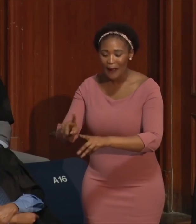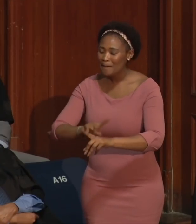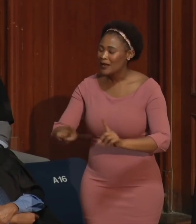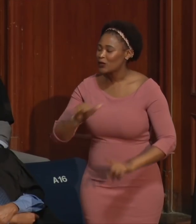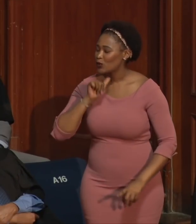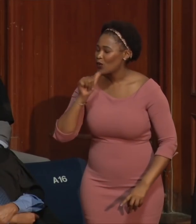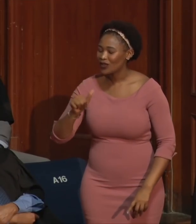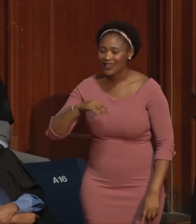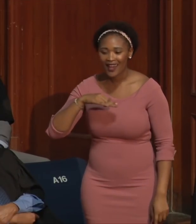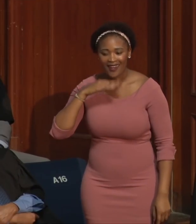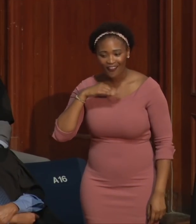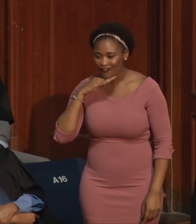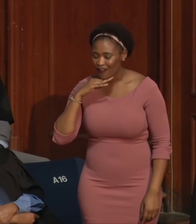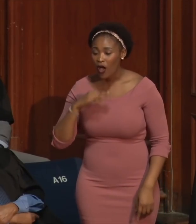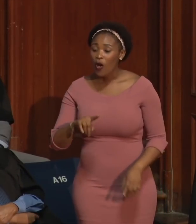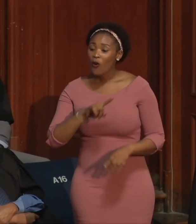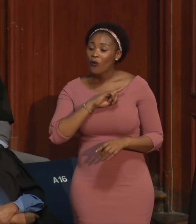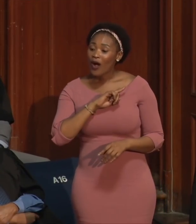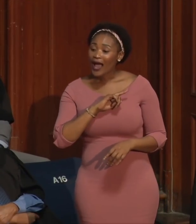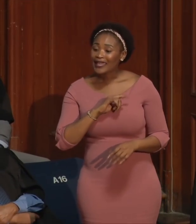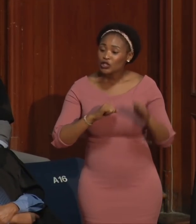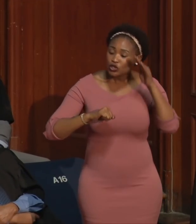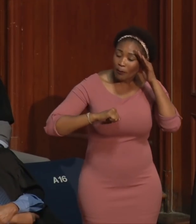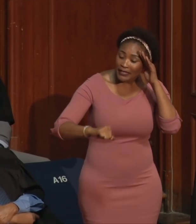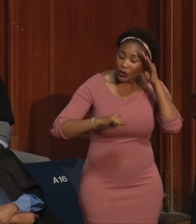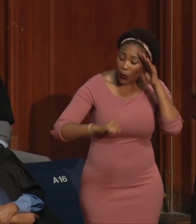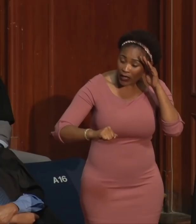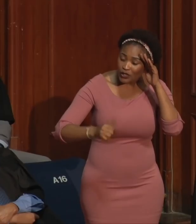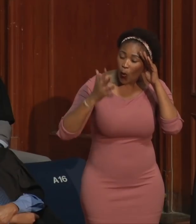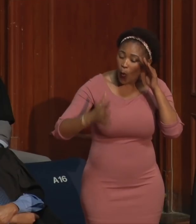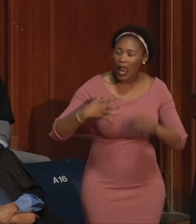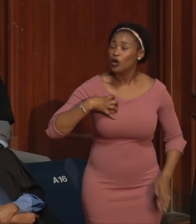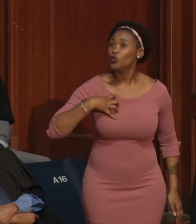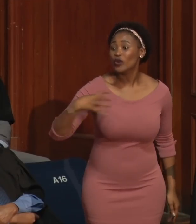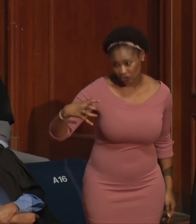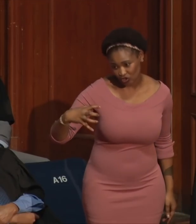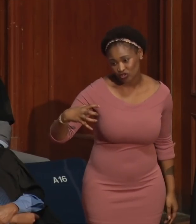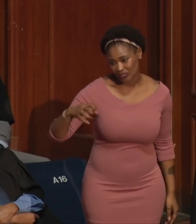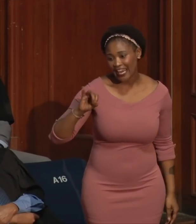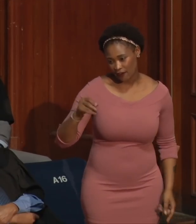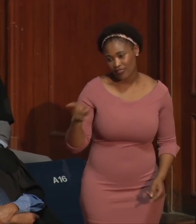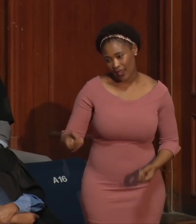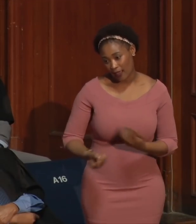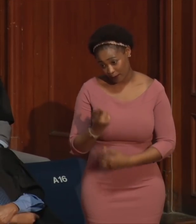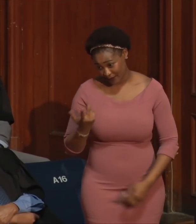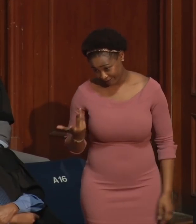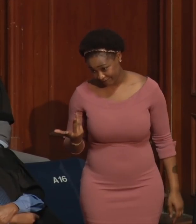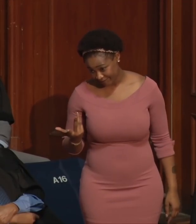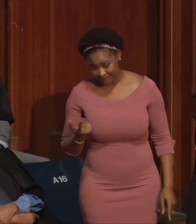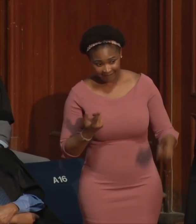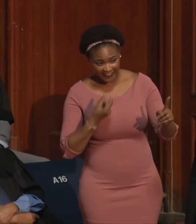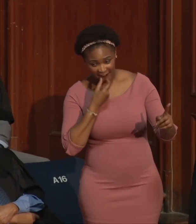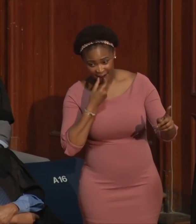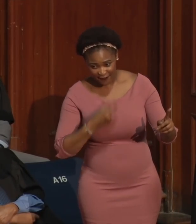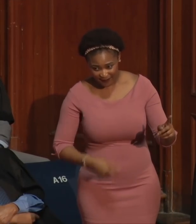enough. Otherwise, domestic workers and miners would be the wealthiest people in this country. You